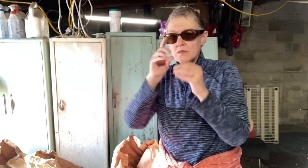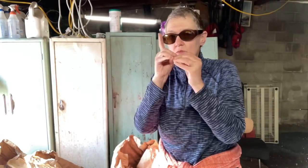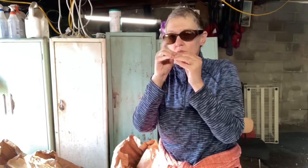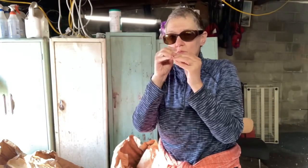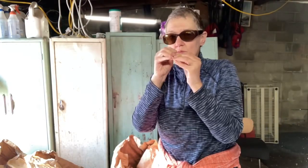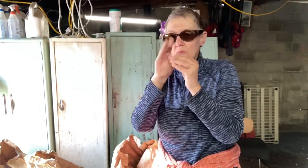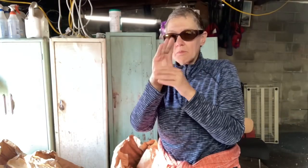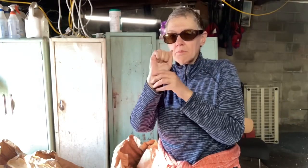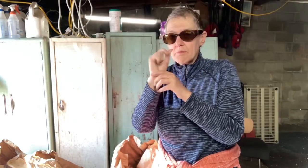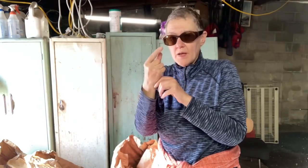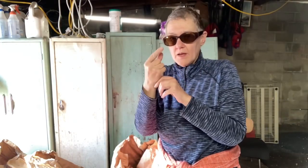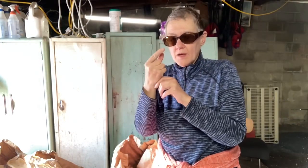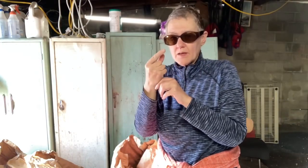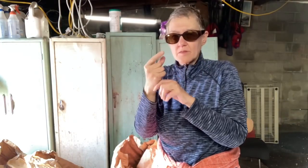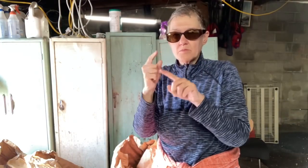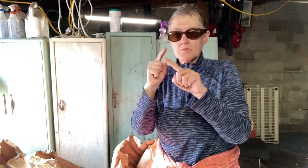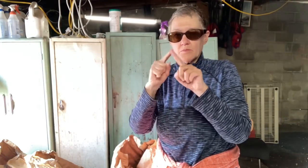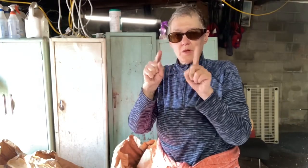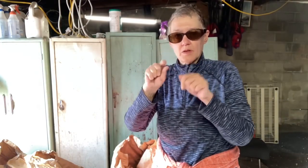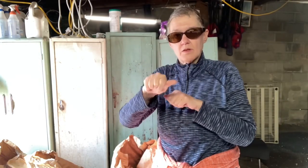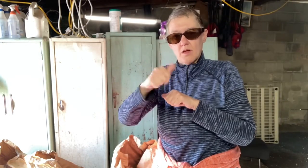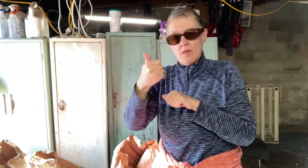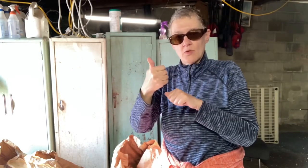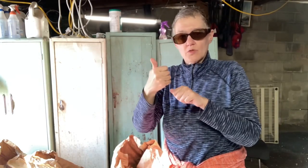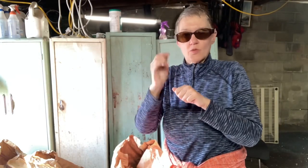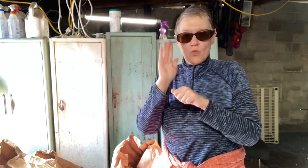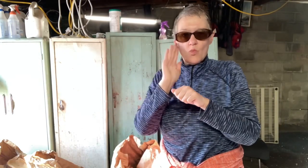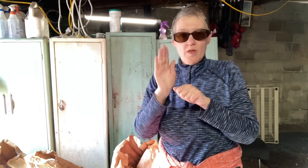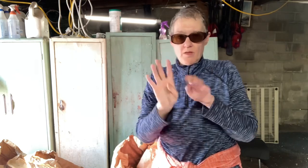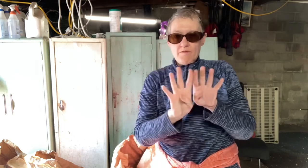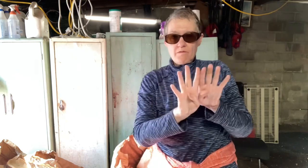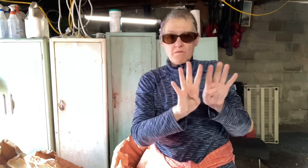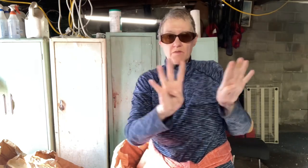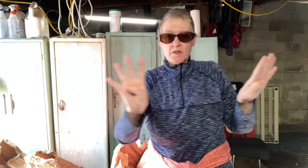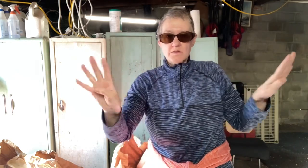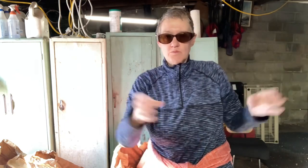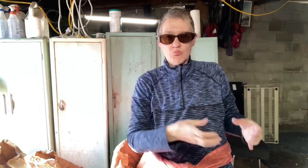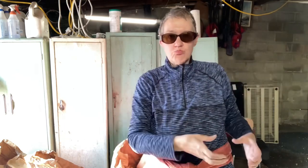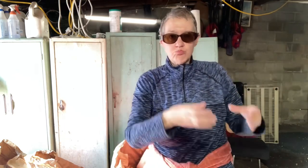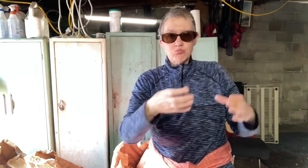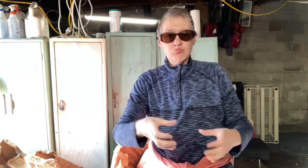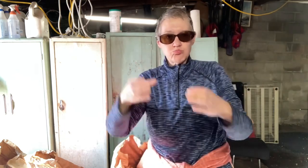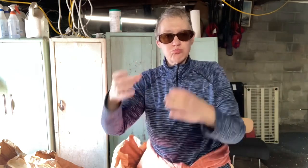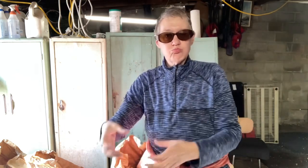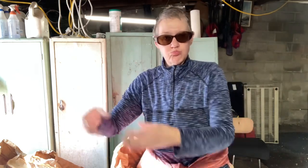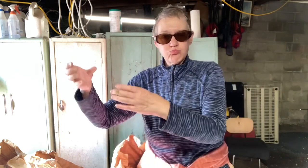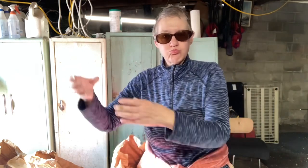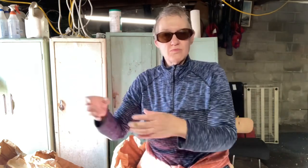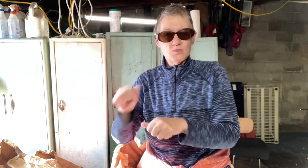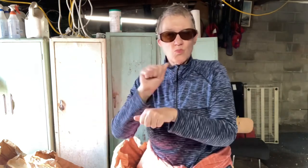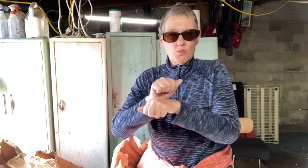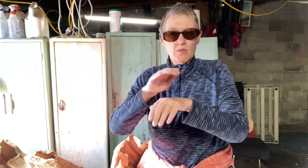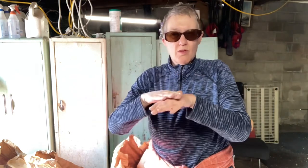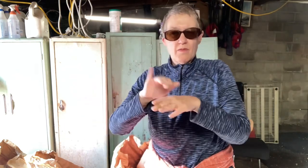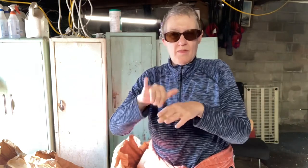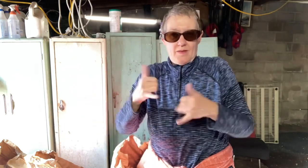Now, the green circle needs one more bag, but the rest of these bags I'm going to put along the